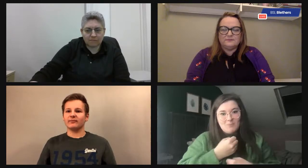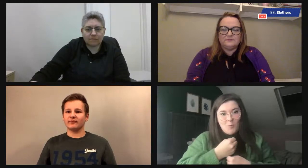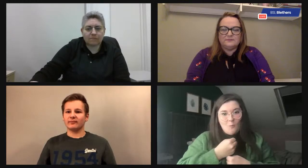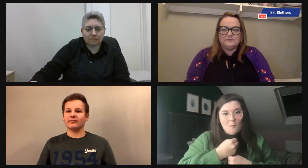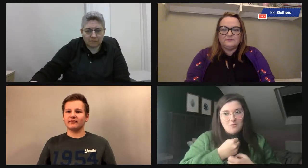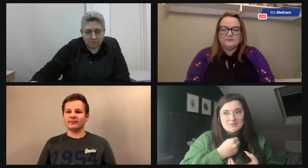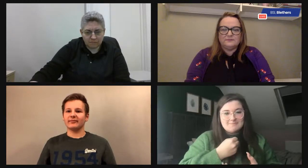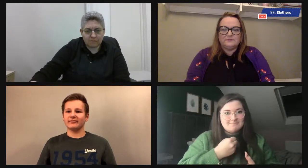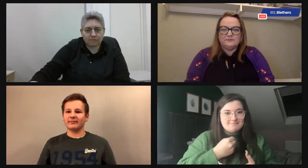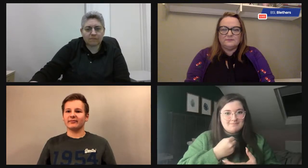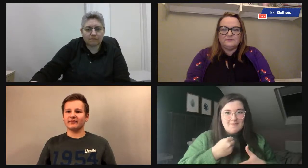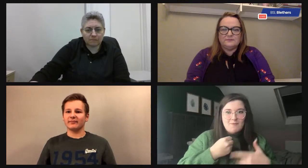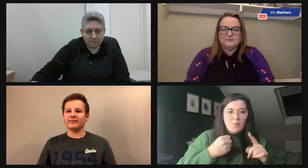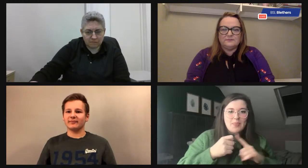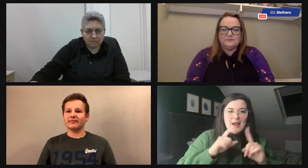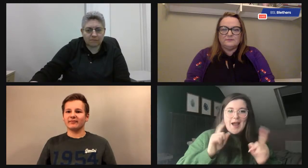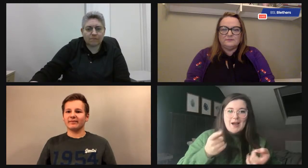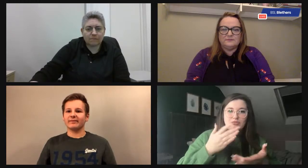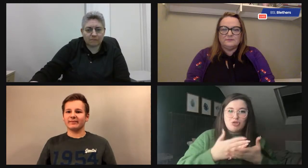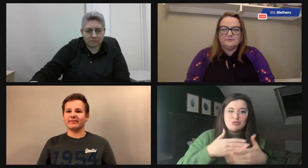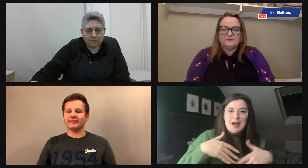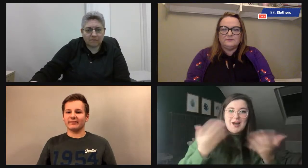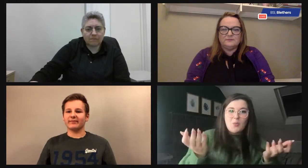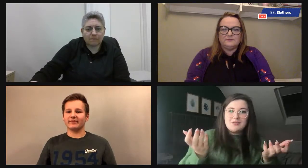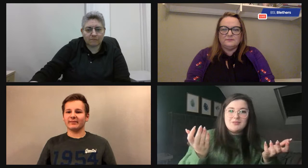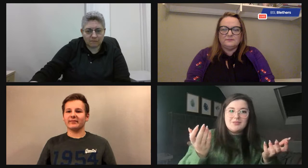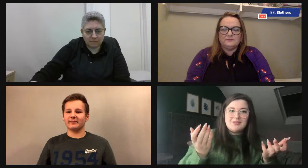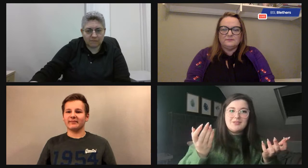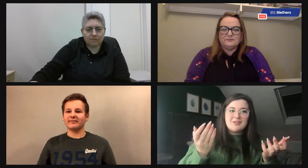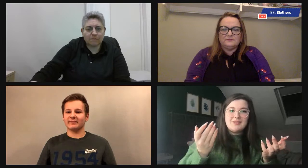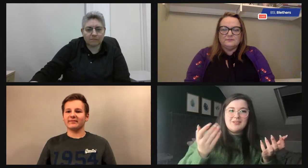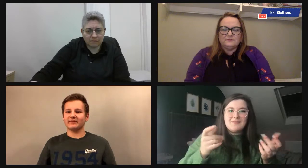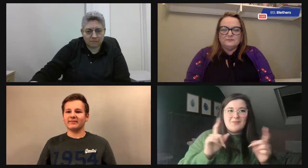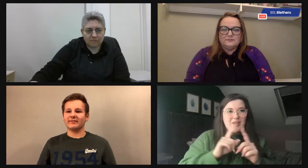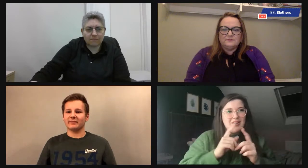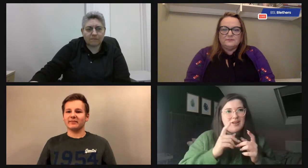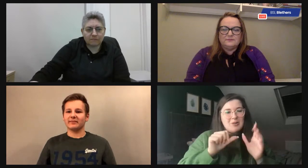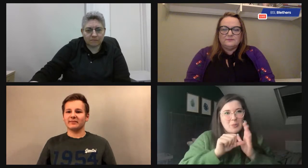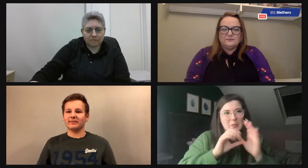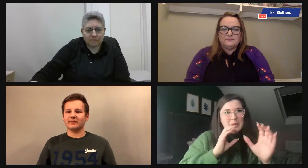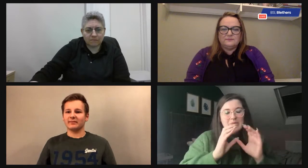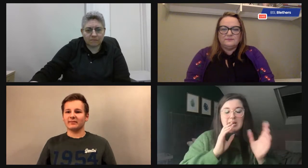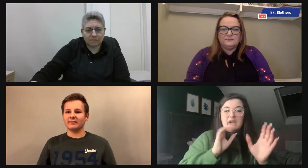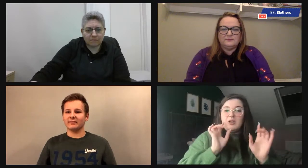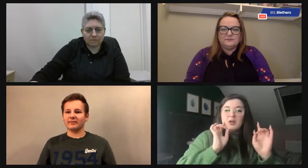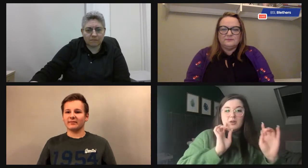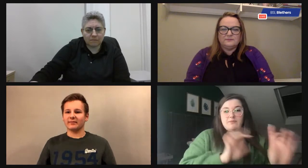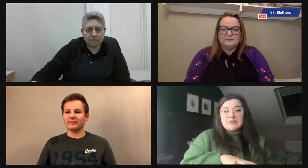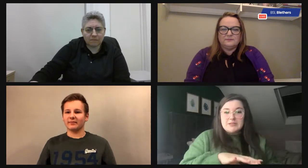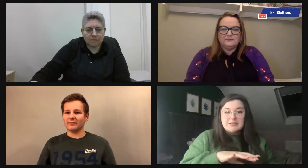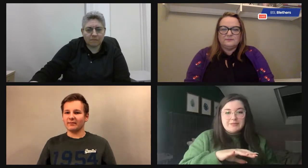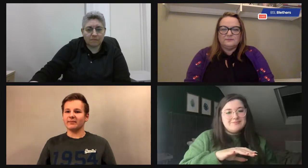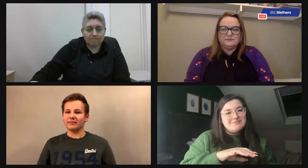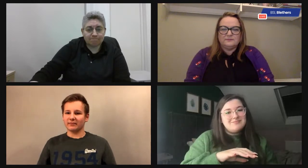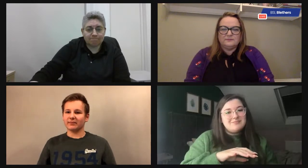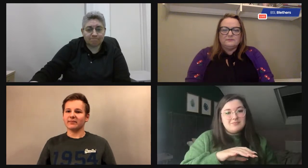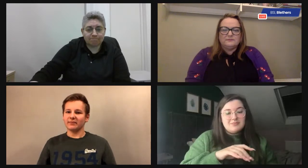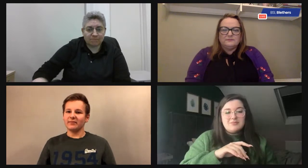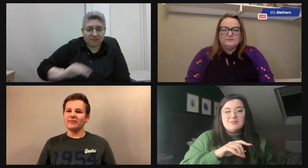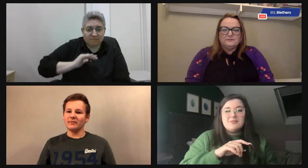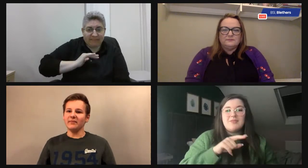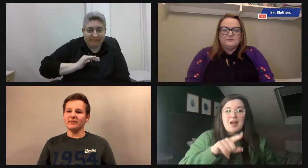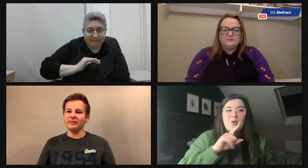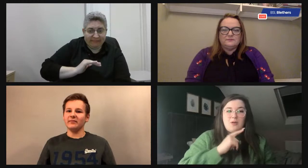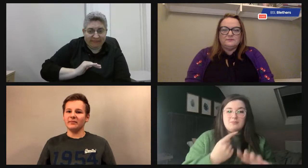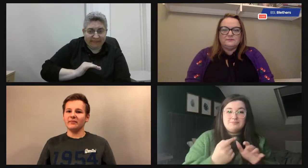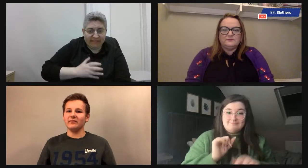feel? If you're not able to communicate that, so you're not able to get that information out